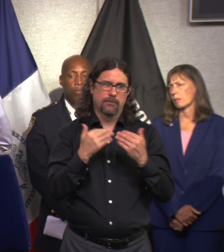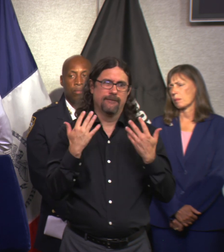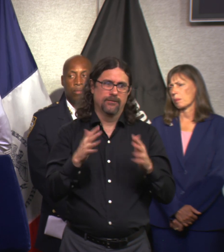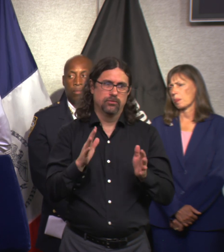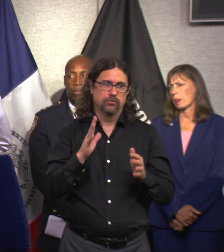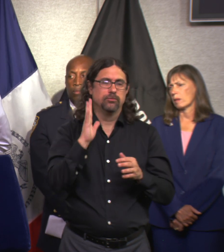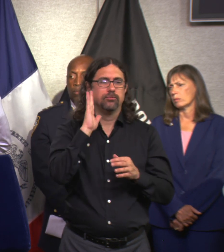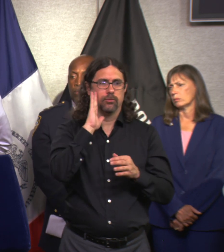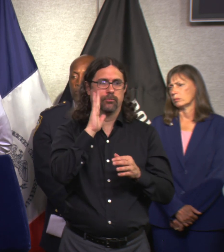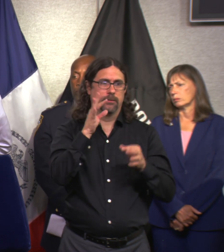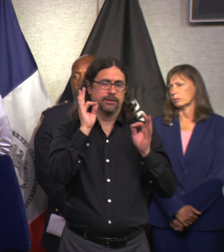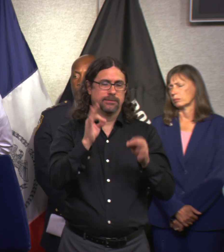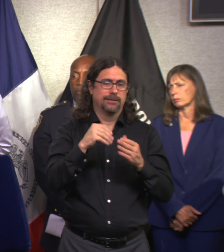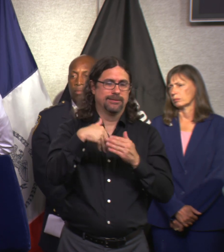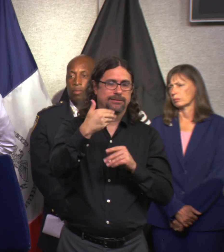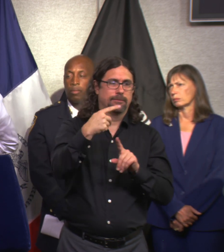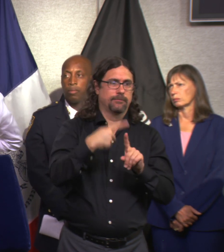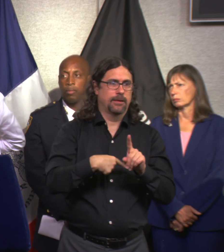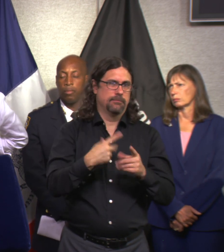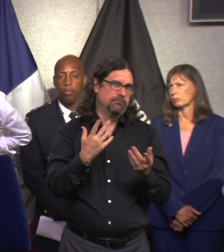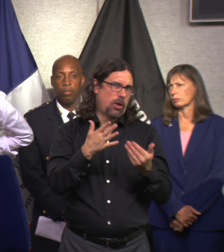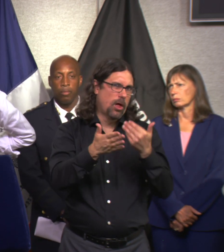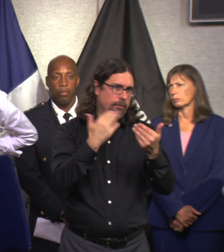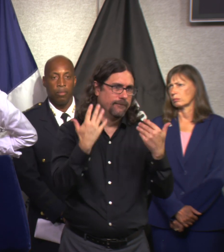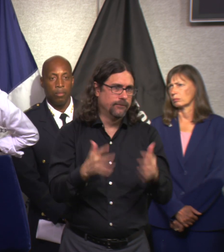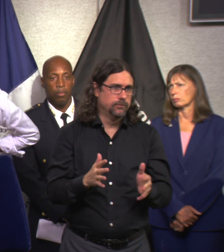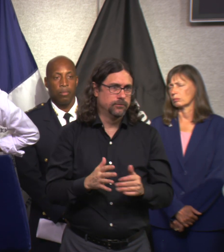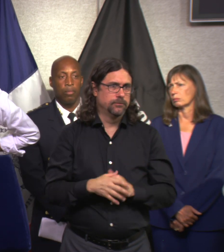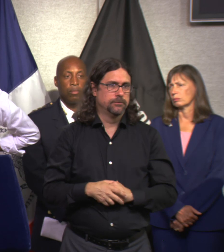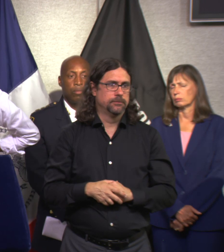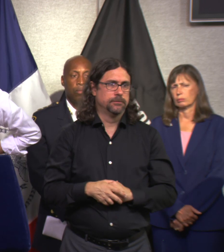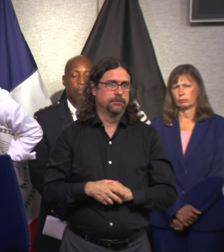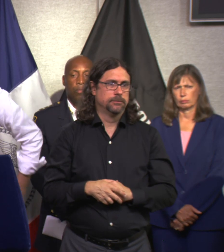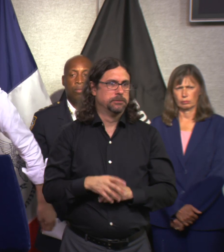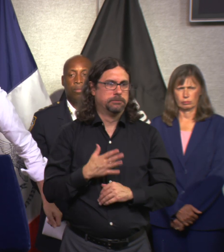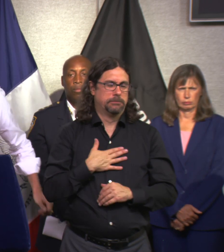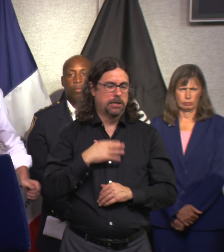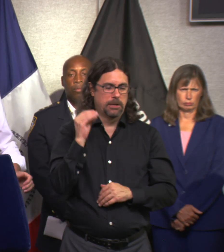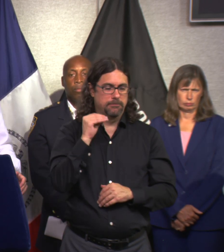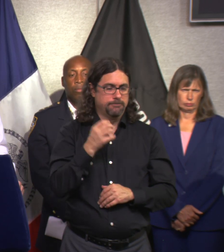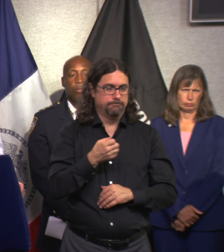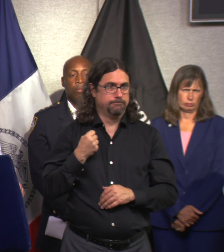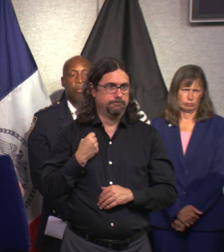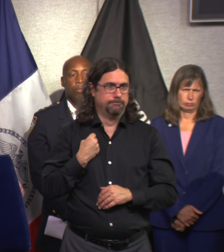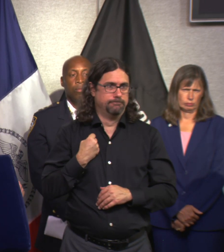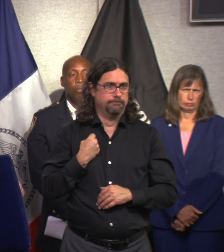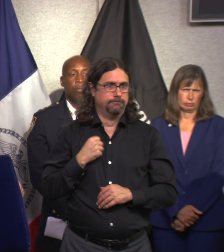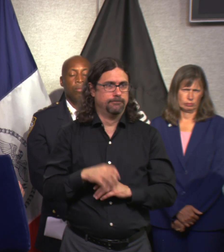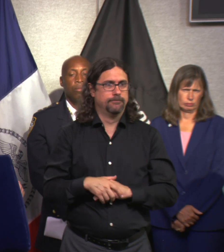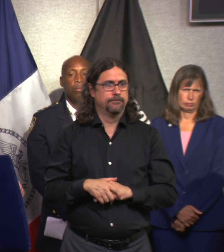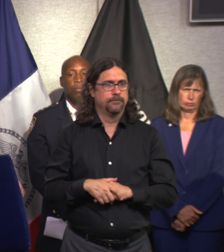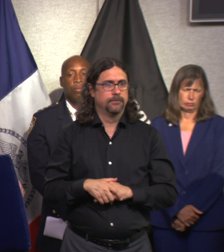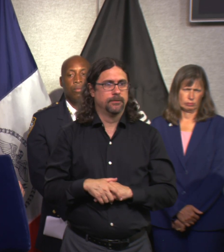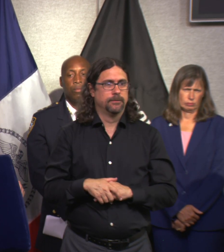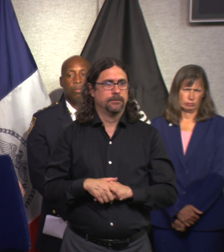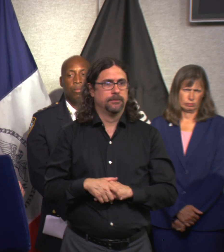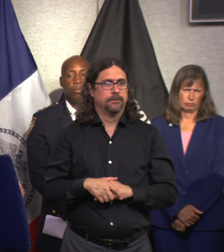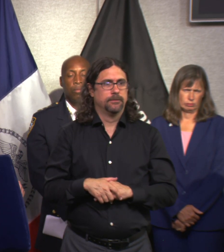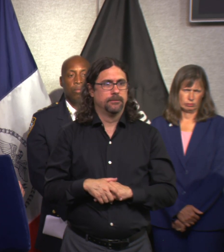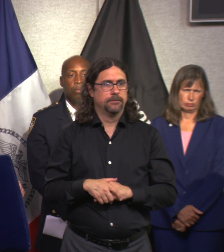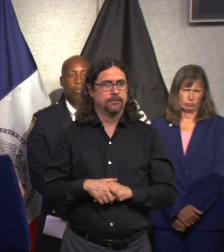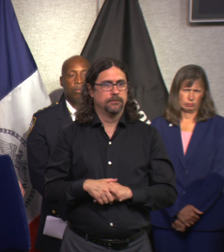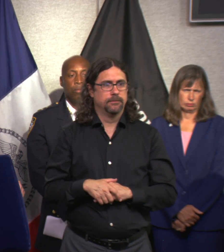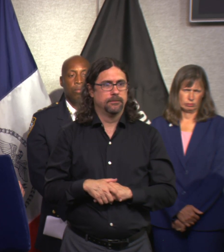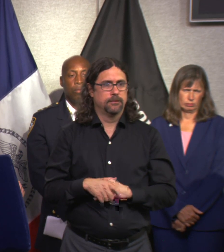an opinion because I respect that this process has to play out. To be the president of the United States who wants to lead